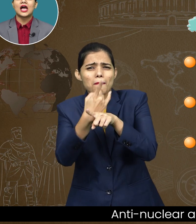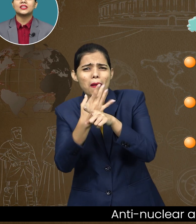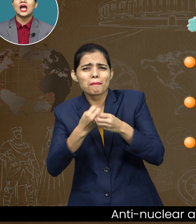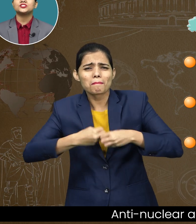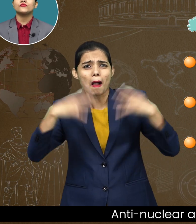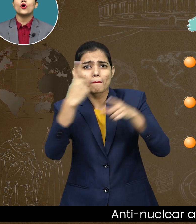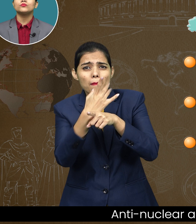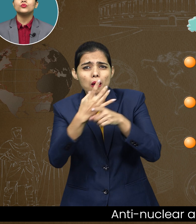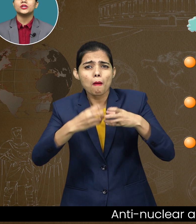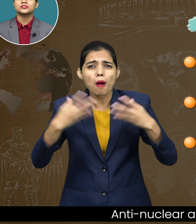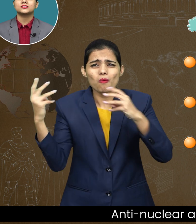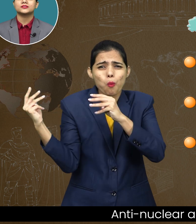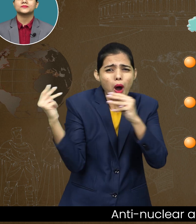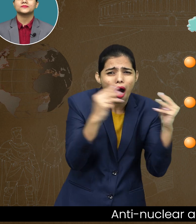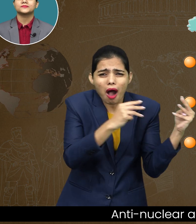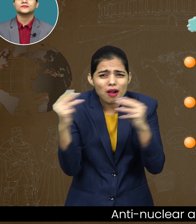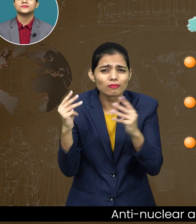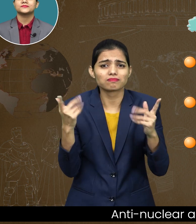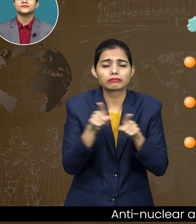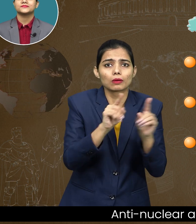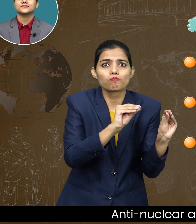Anti-nuclear and anti-war movements.